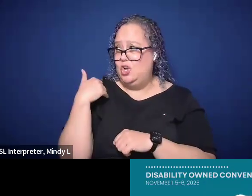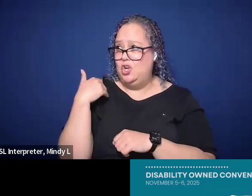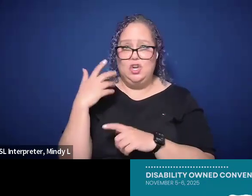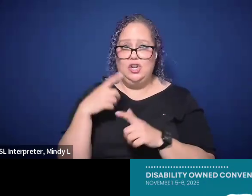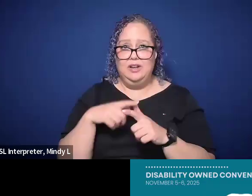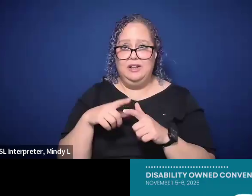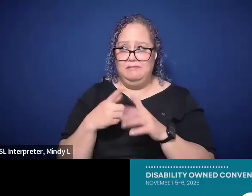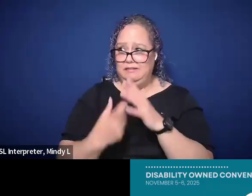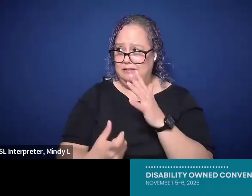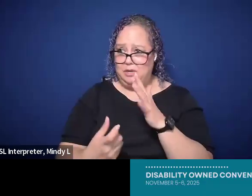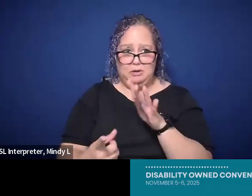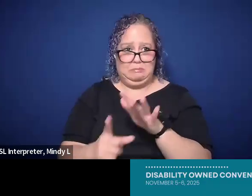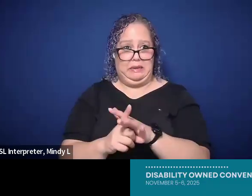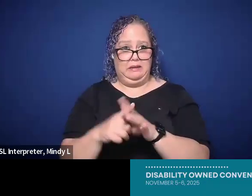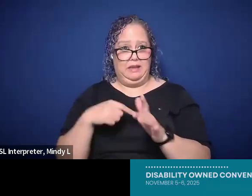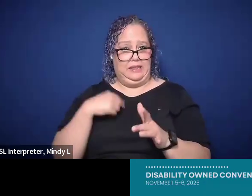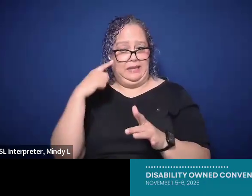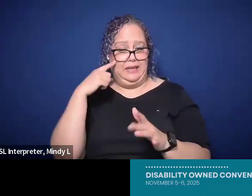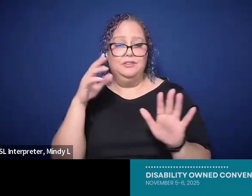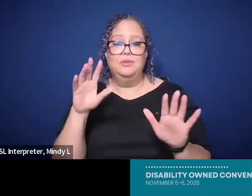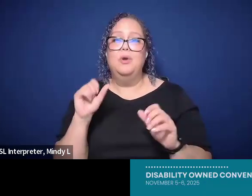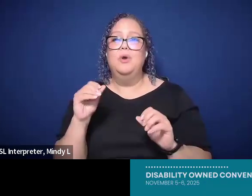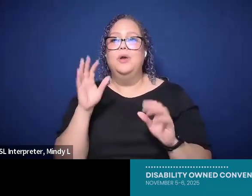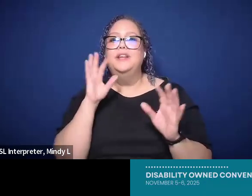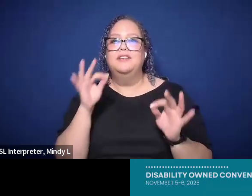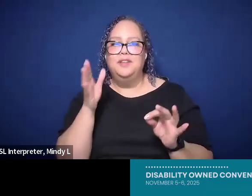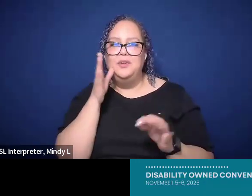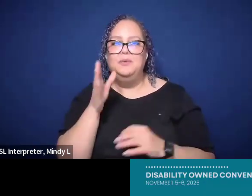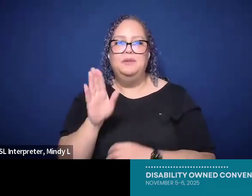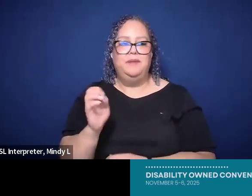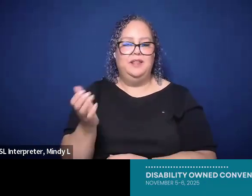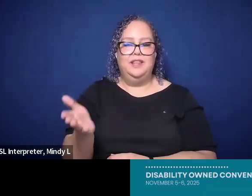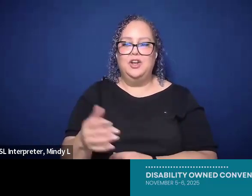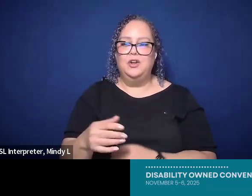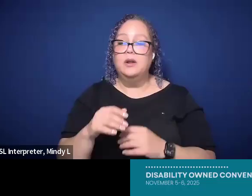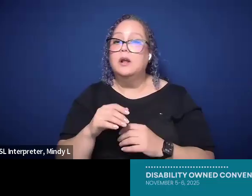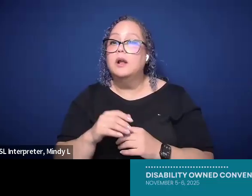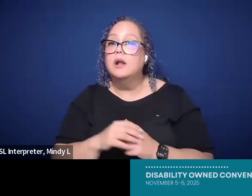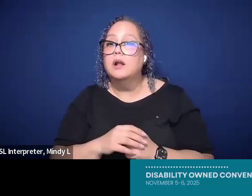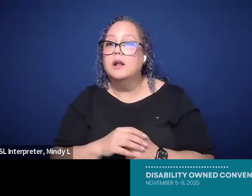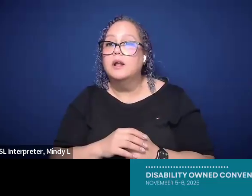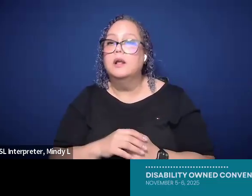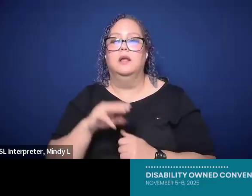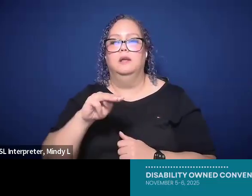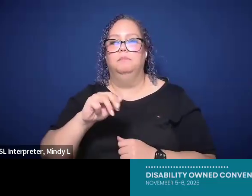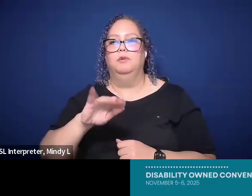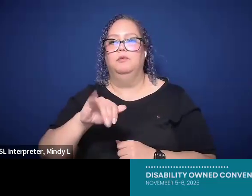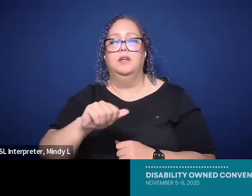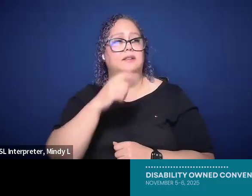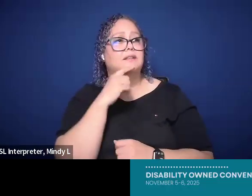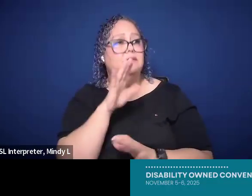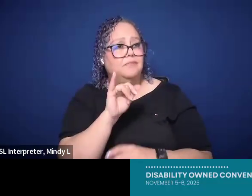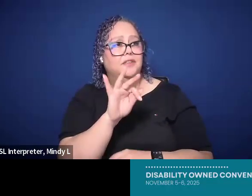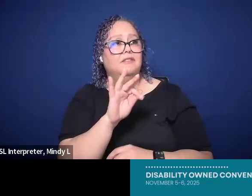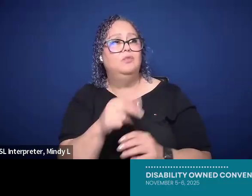but they are back, we think. So they will definitely be there. Caroline, I can also make sure to email them out to anyone who joins the